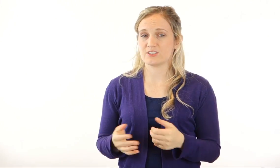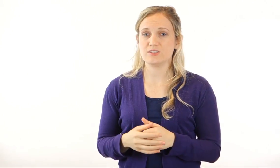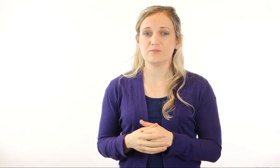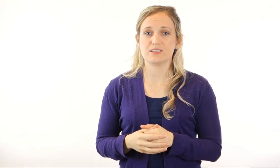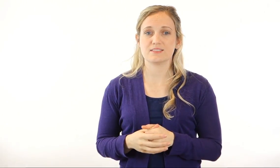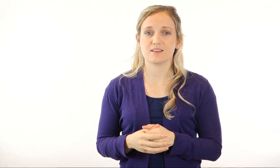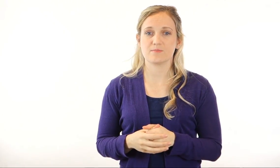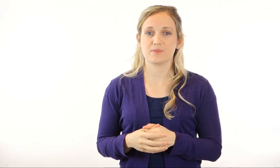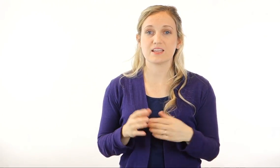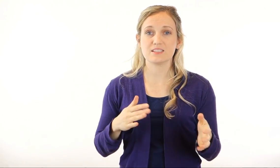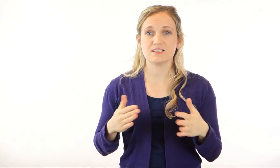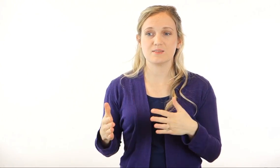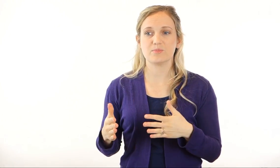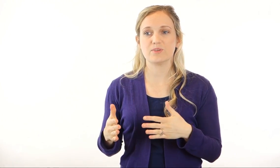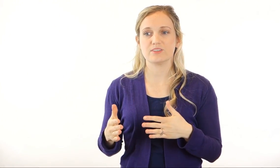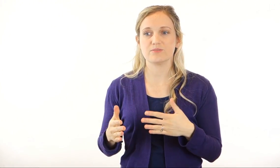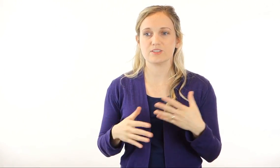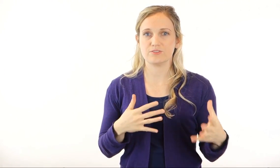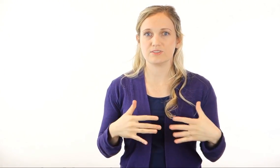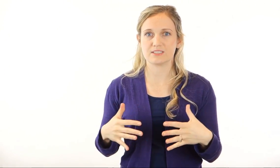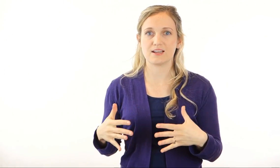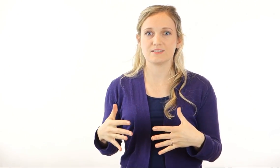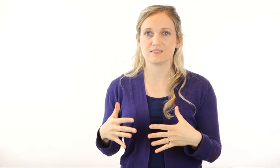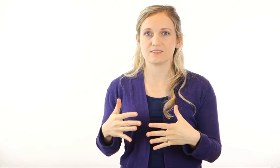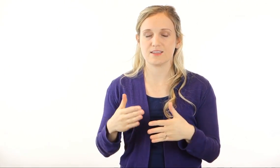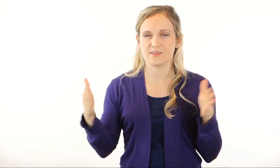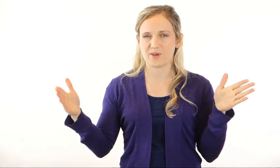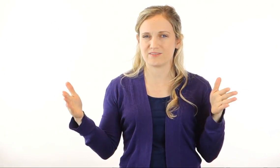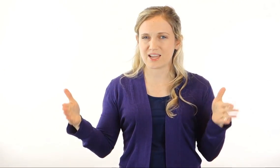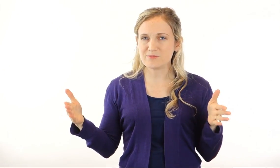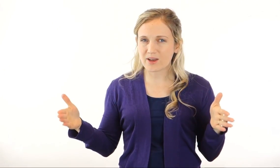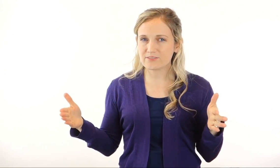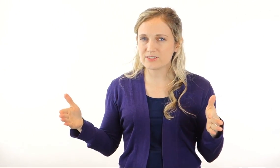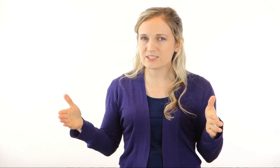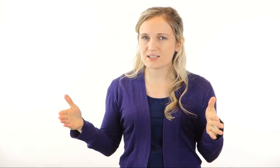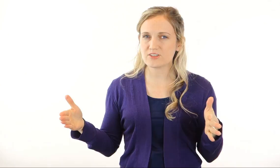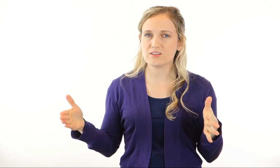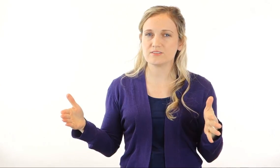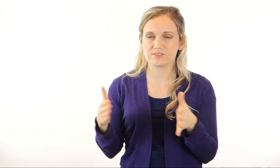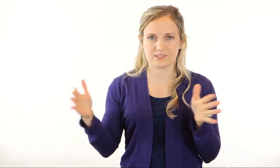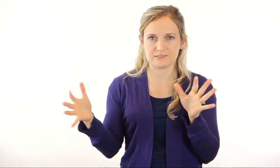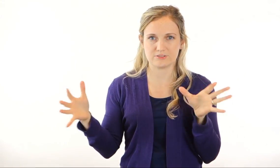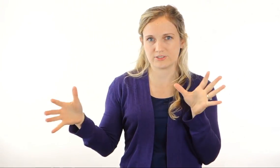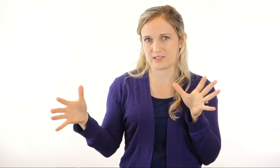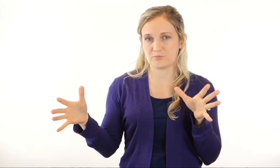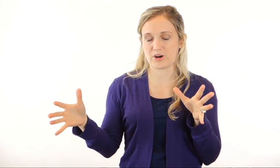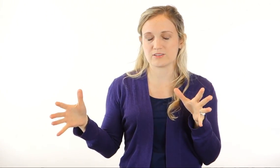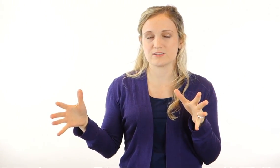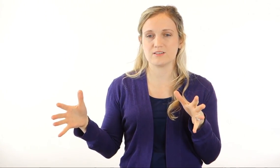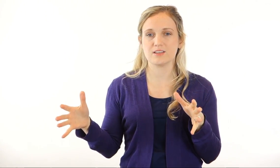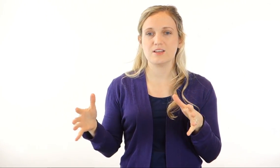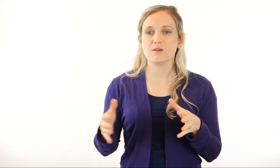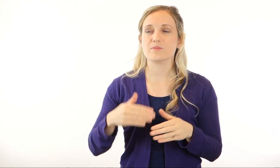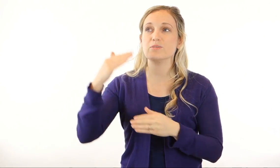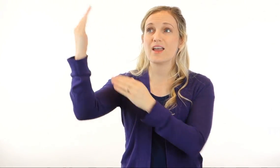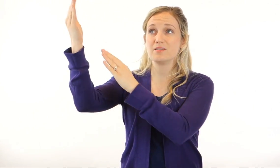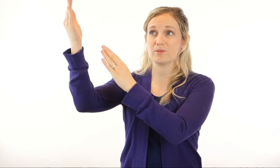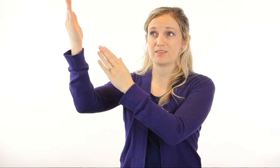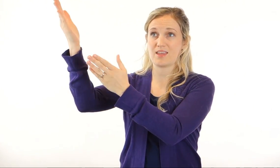that too is because it is simple and you can do the signs in the amount of time you have during that song, like during that little part of the song, but you end with